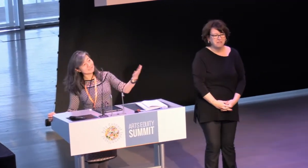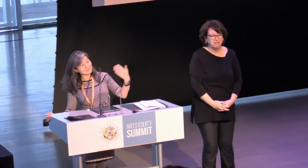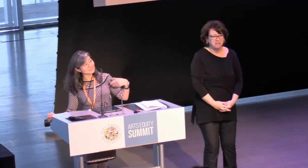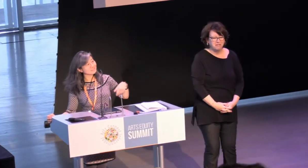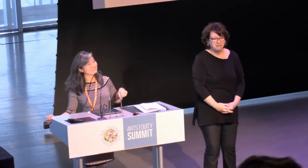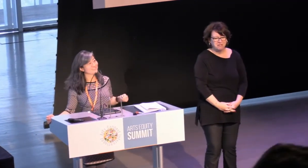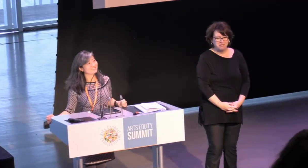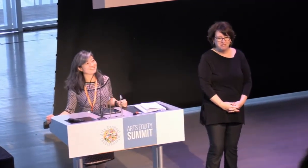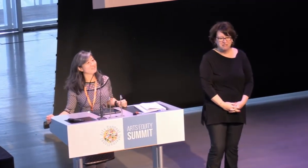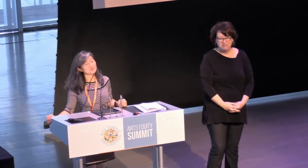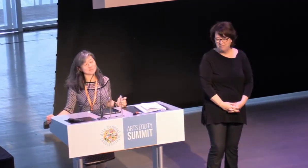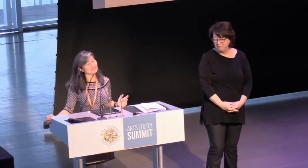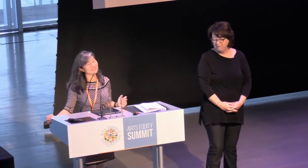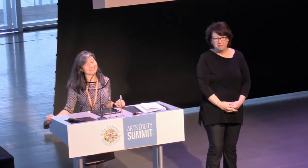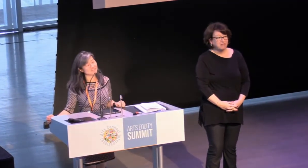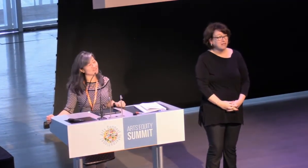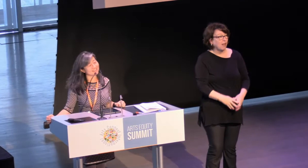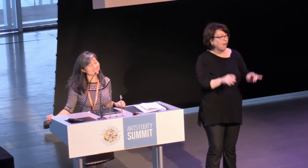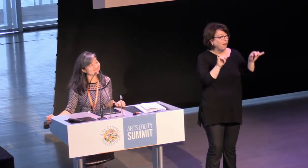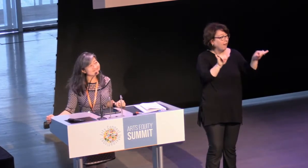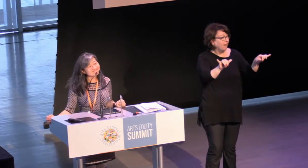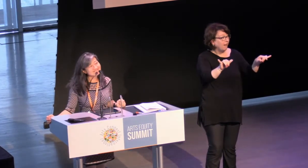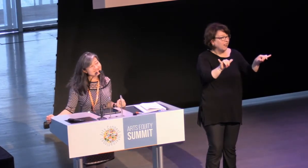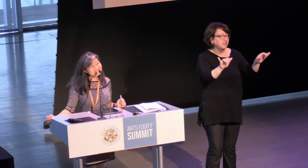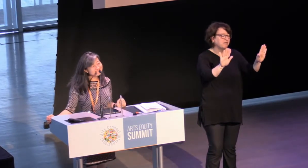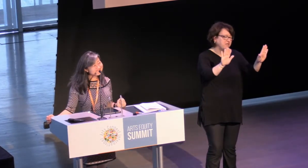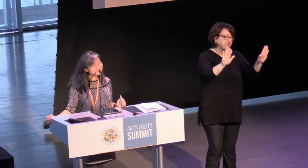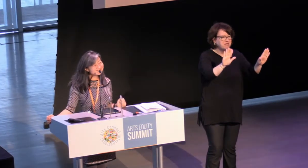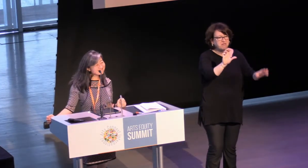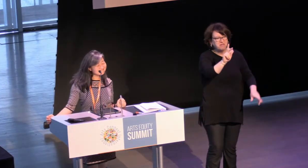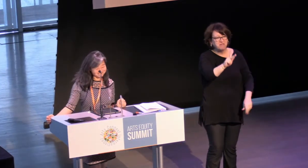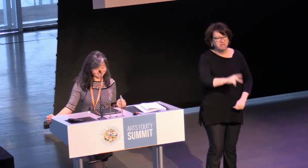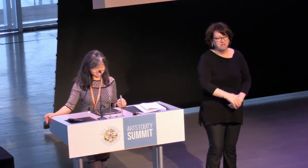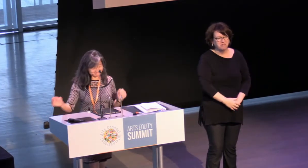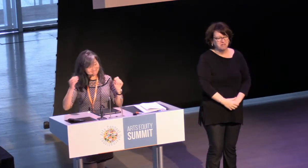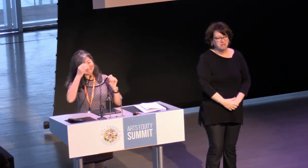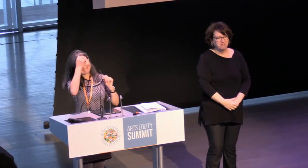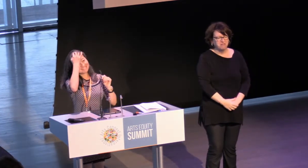Come. No one's moving. That's okay.